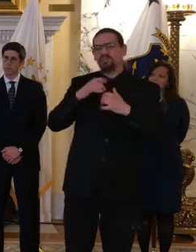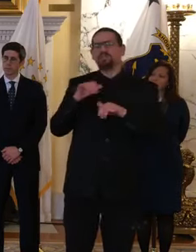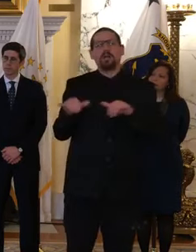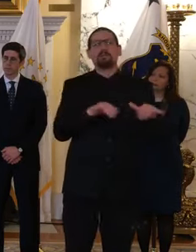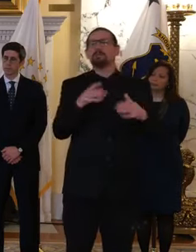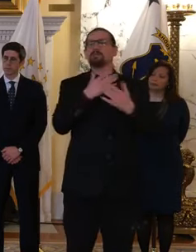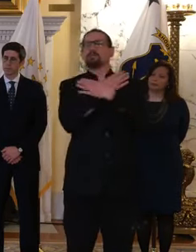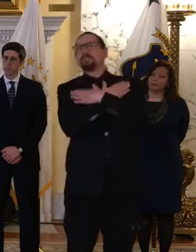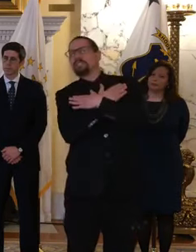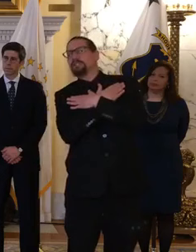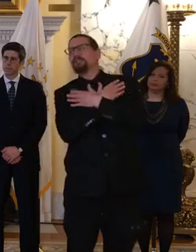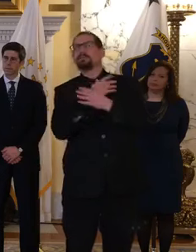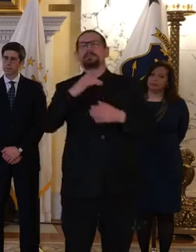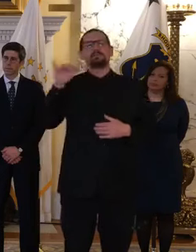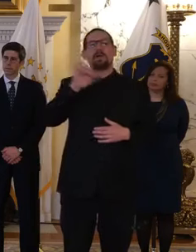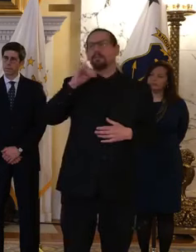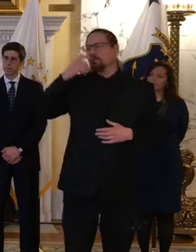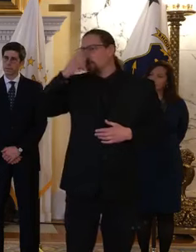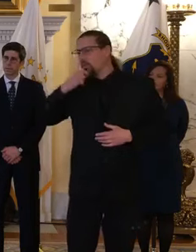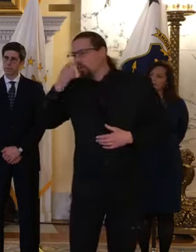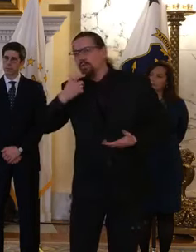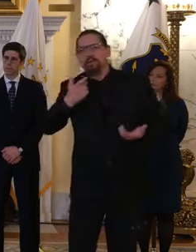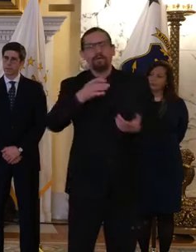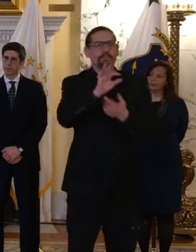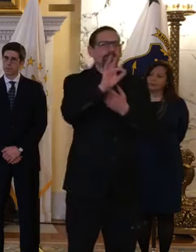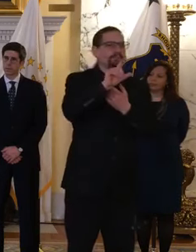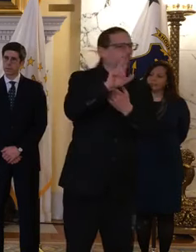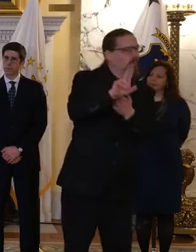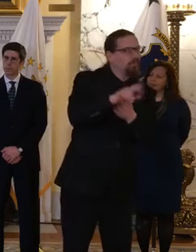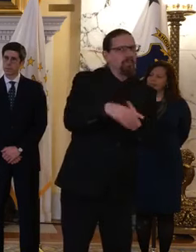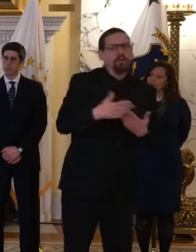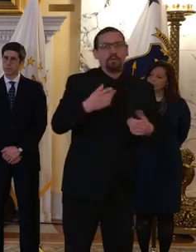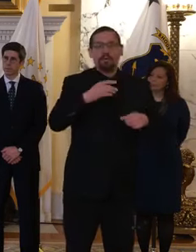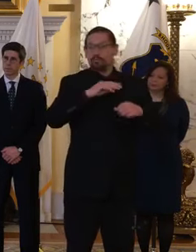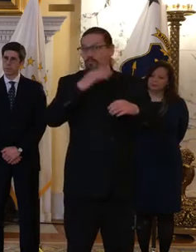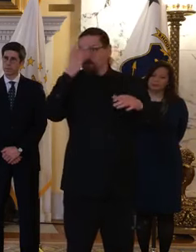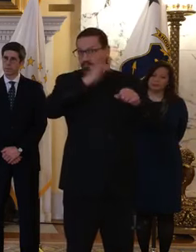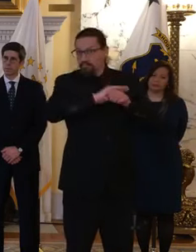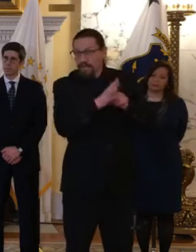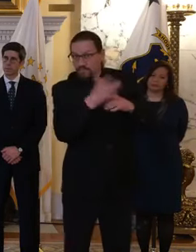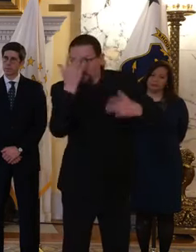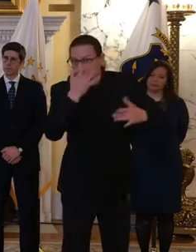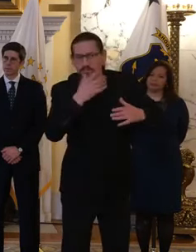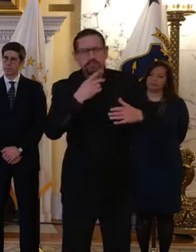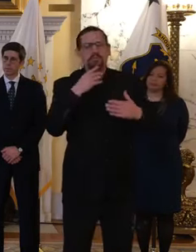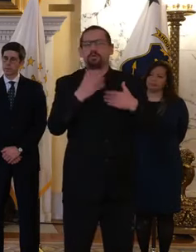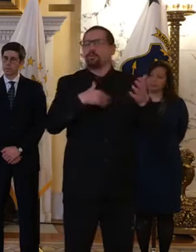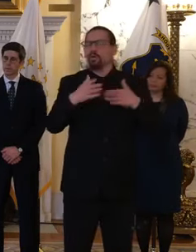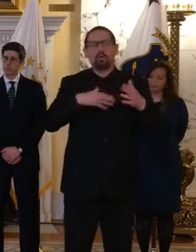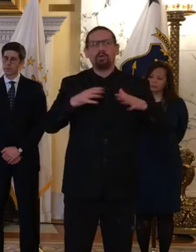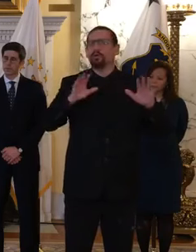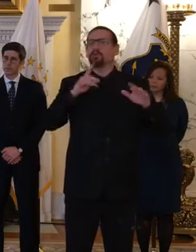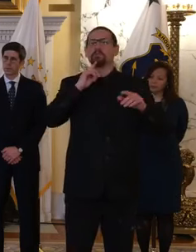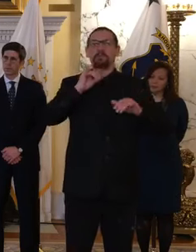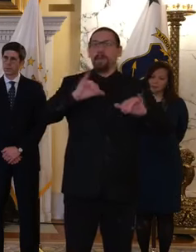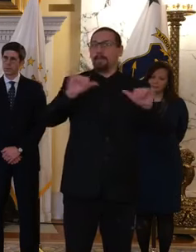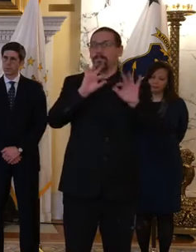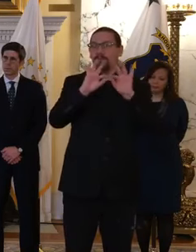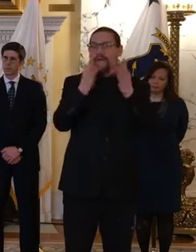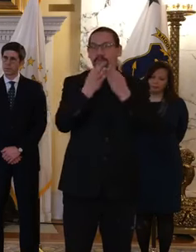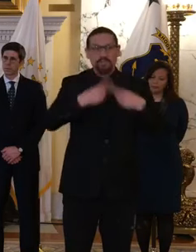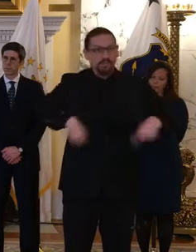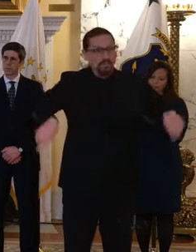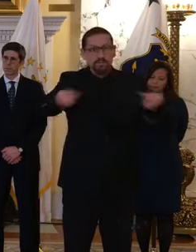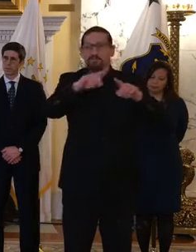to stay home. You need to stay away from other people. You can call your provider, and your provider